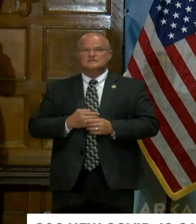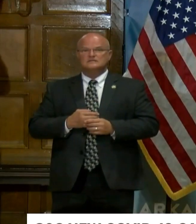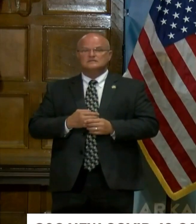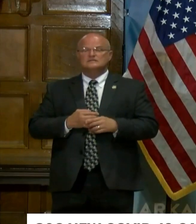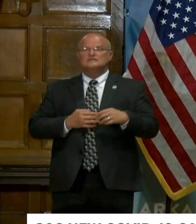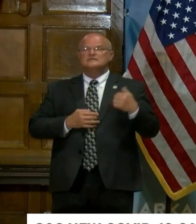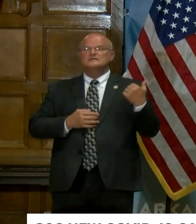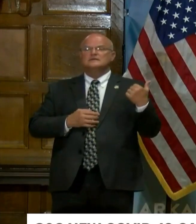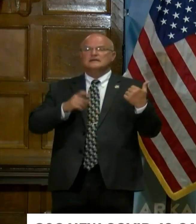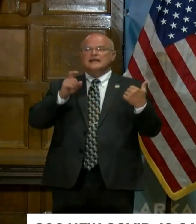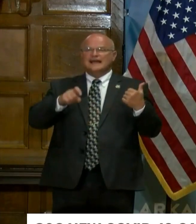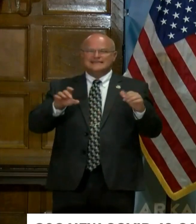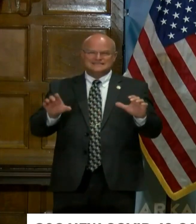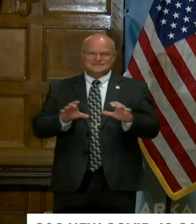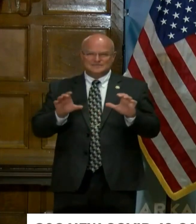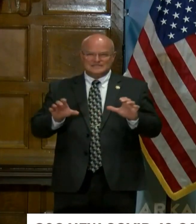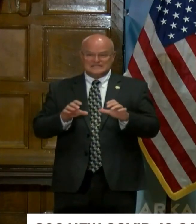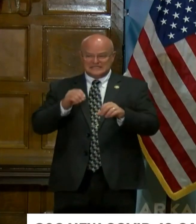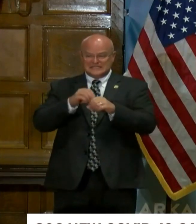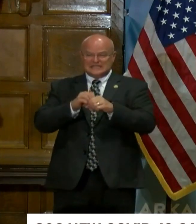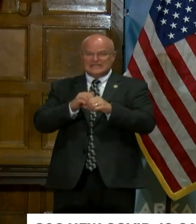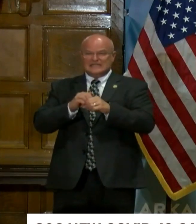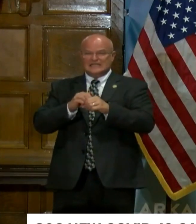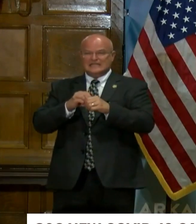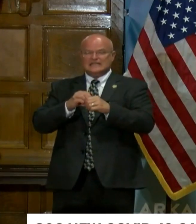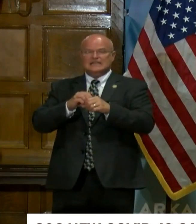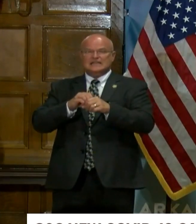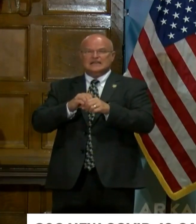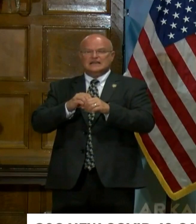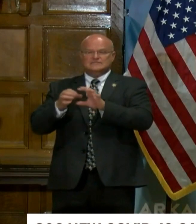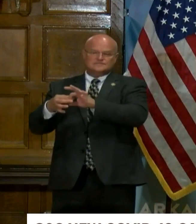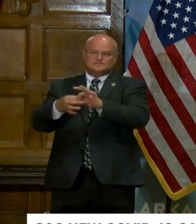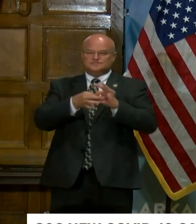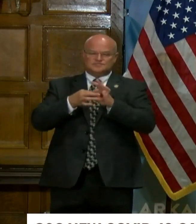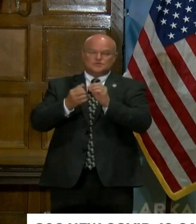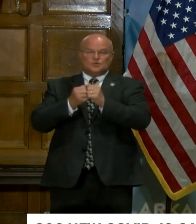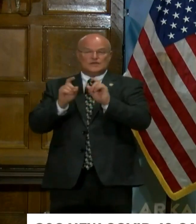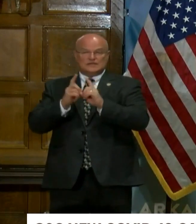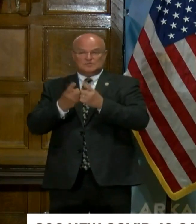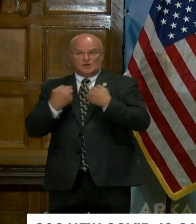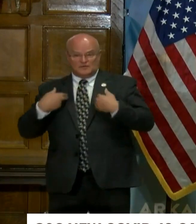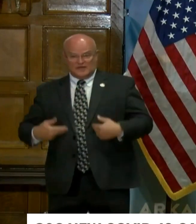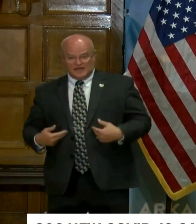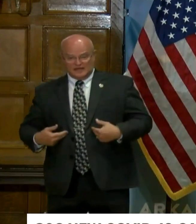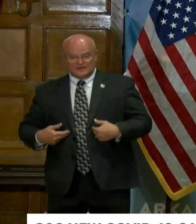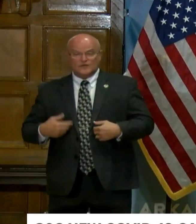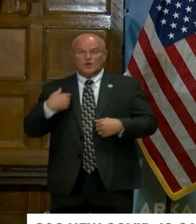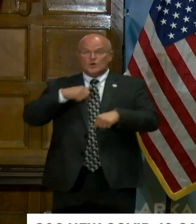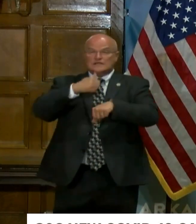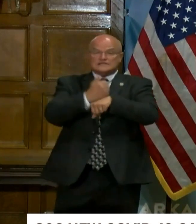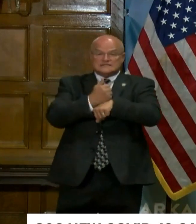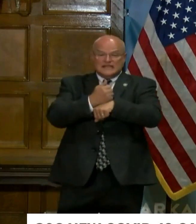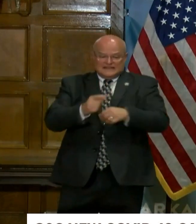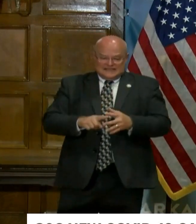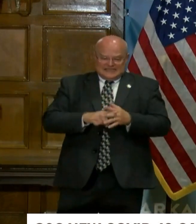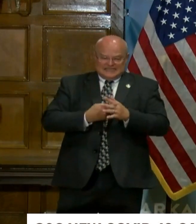Well, they has to be done in consultation with the Department of Health. We set the